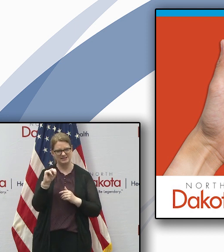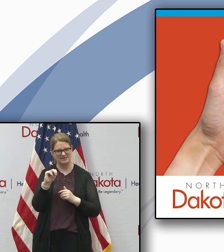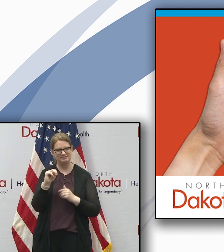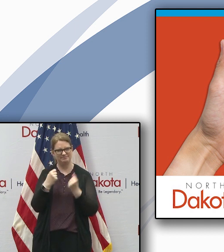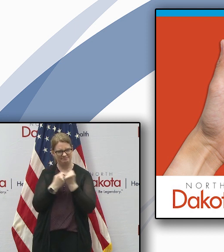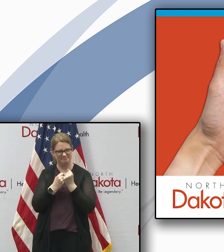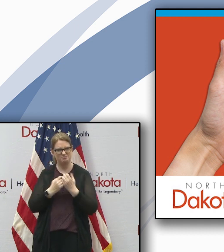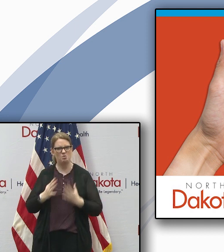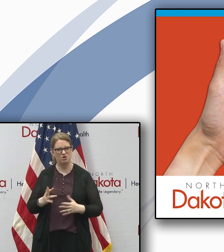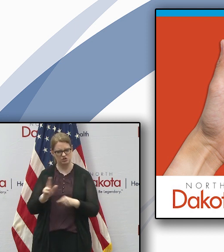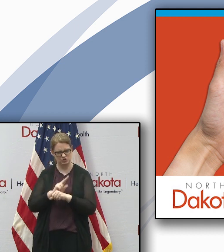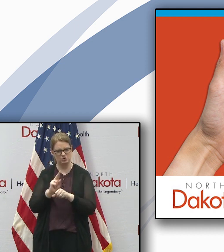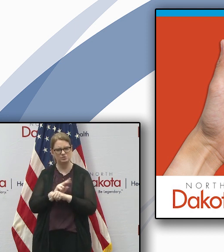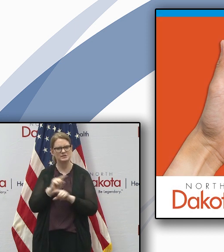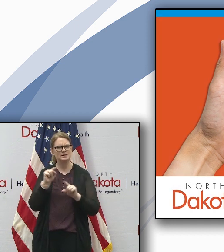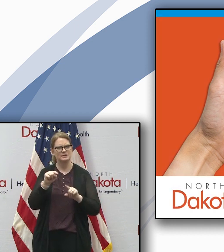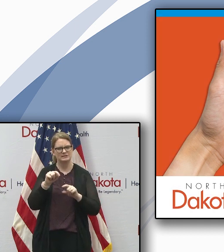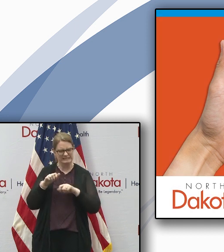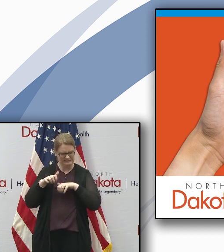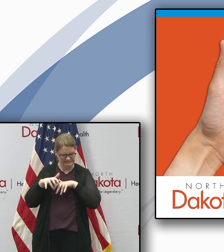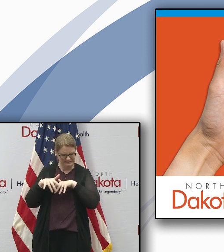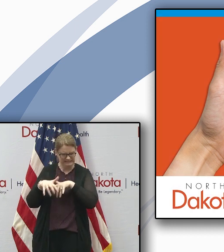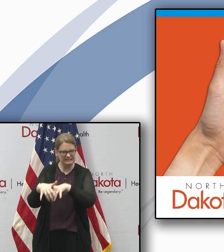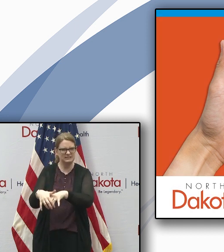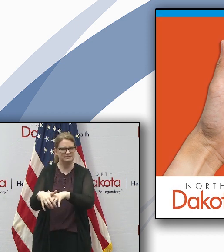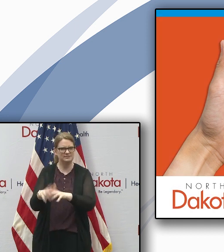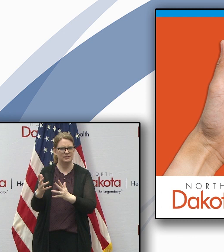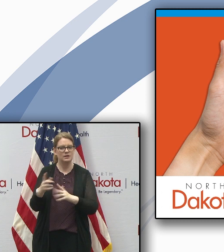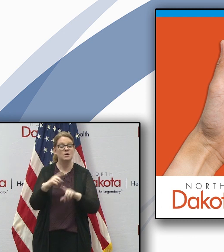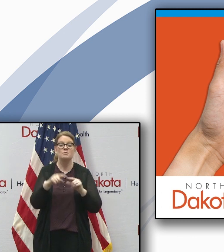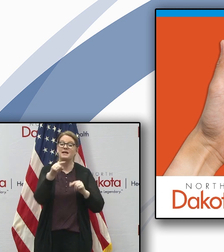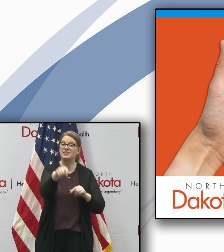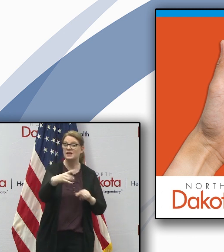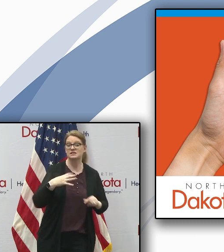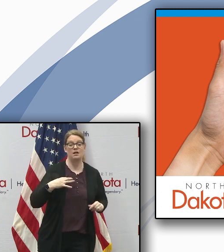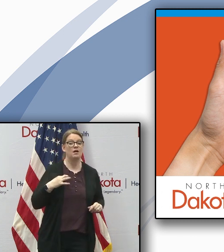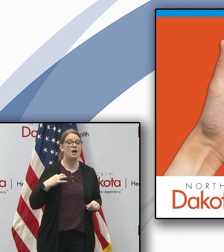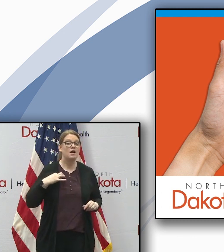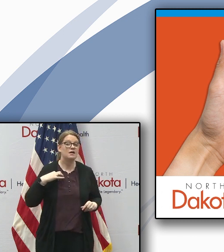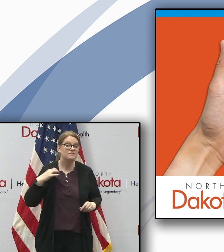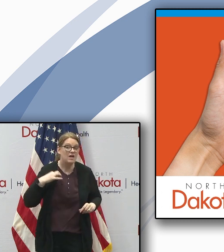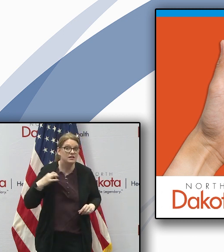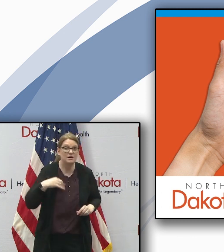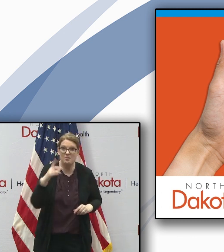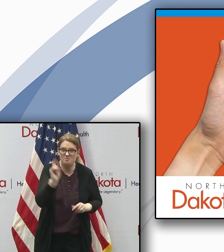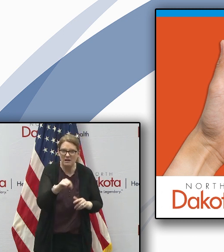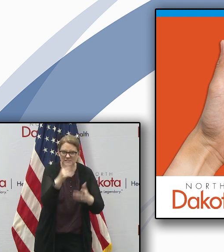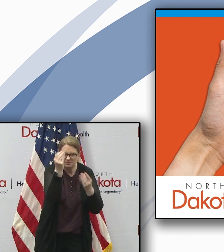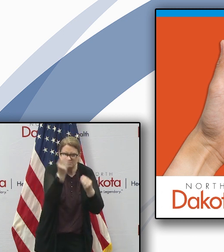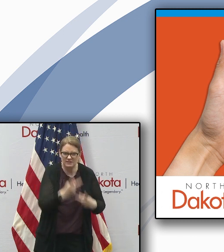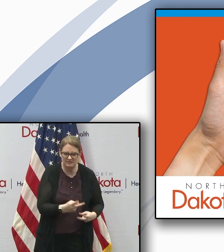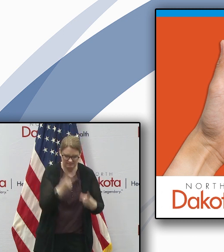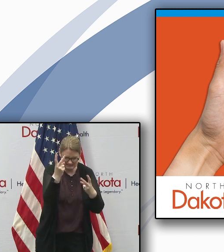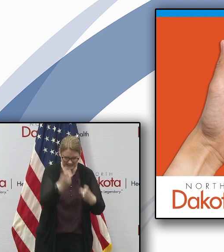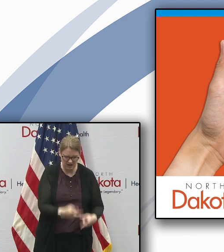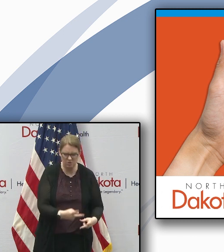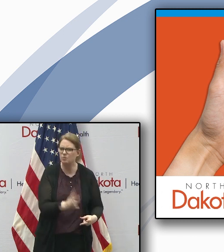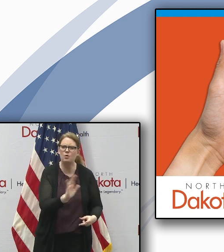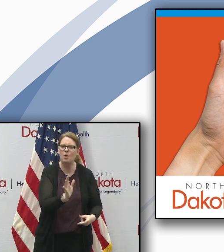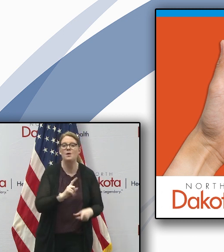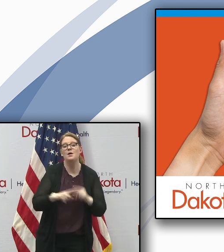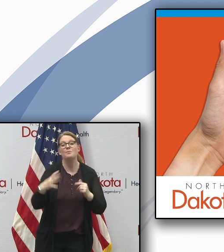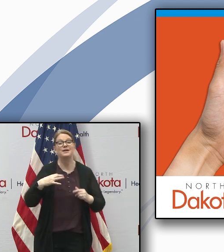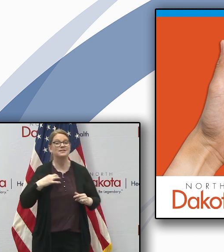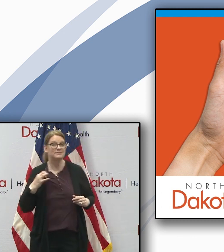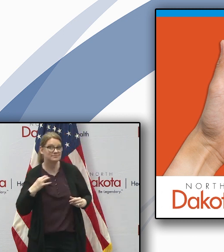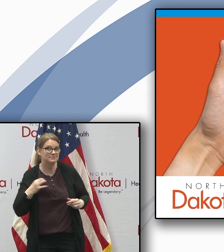this and again, what we're talking about here is a completely voluntary app, completely opt-in. A person opts